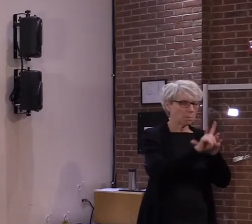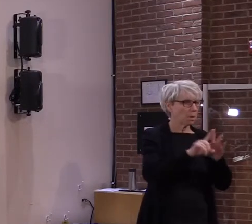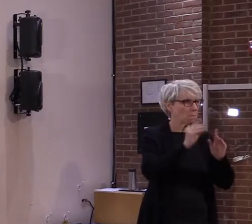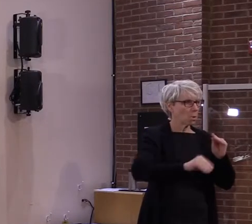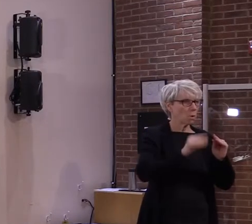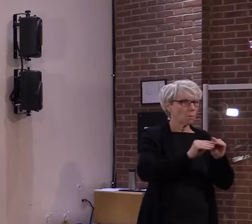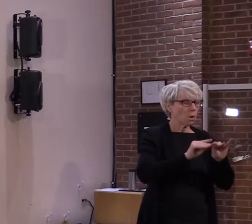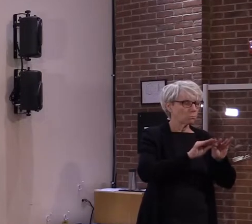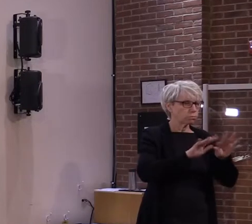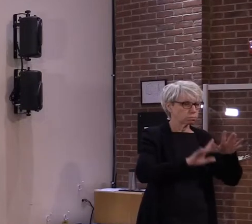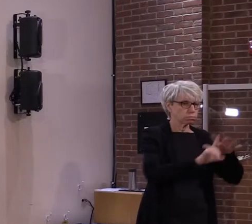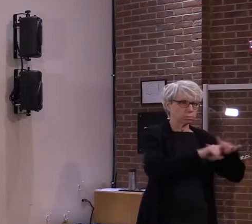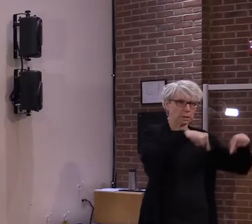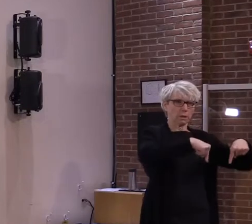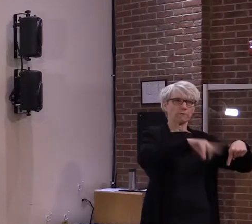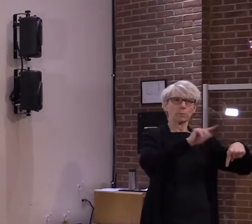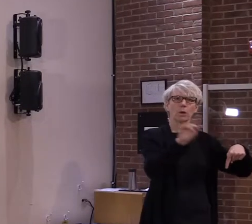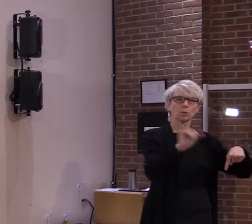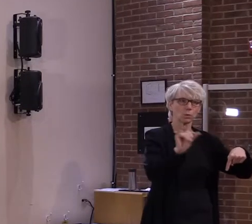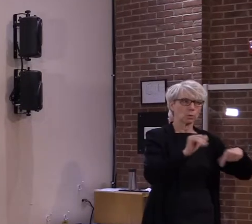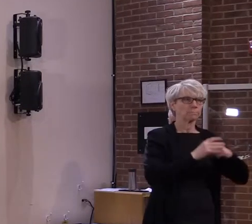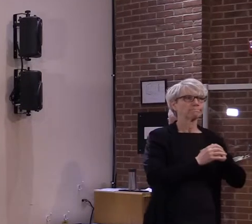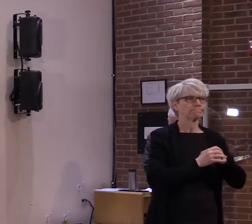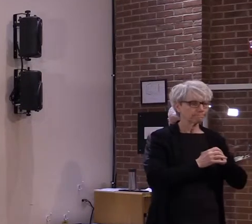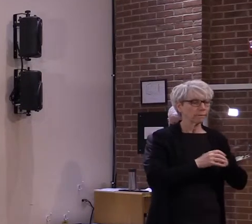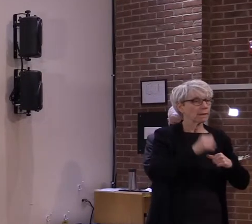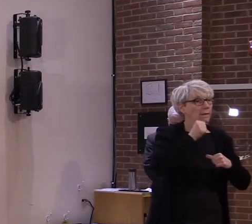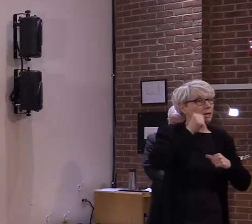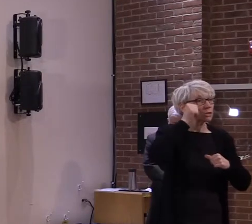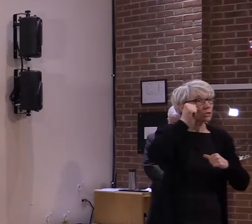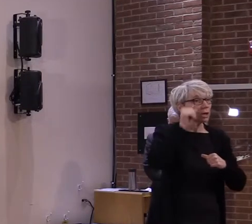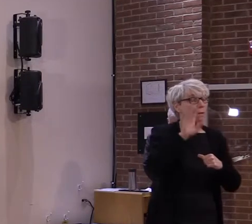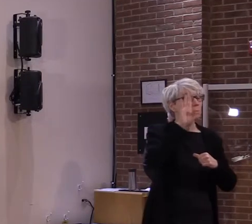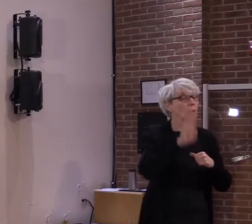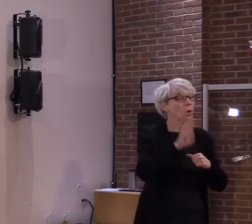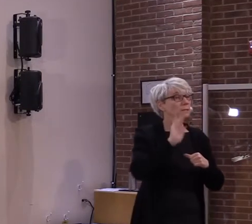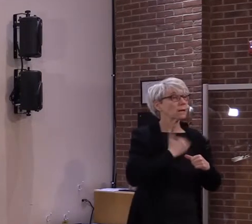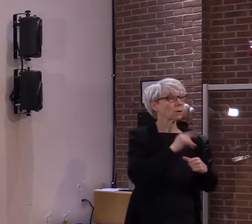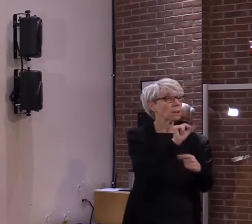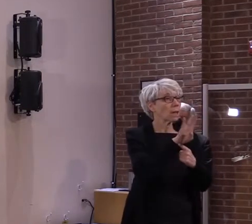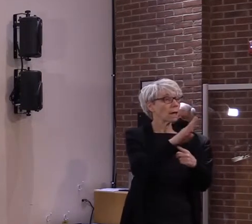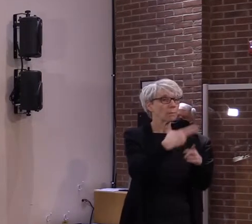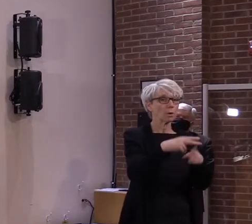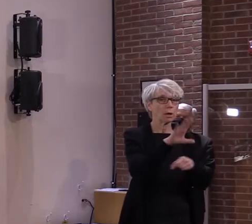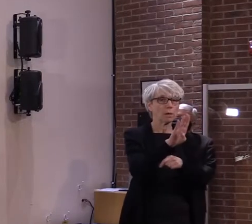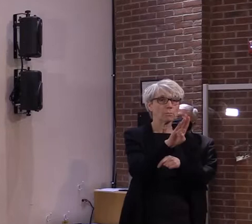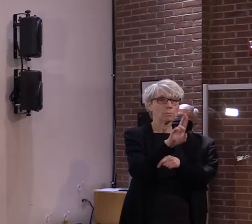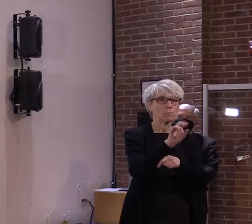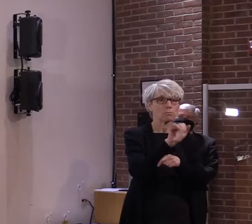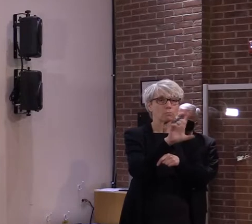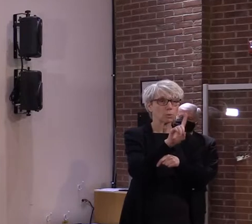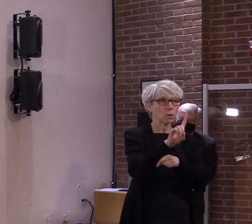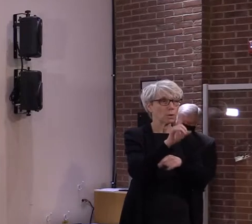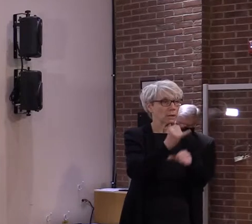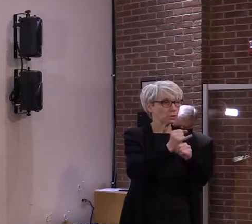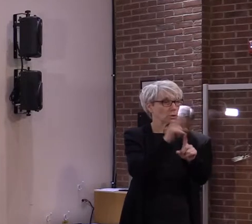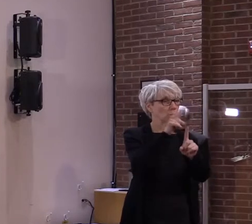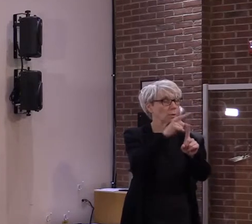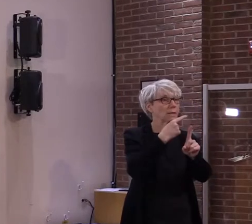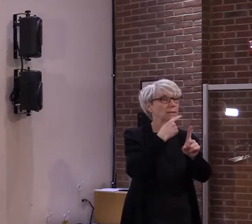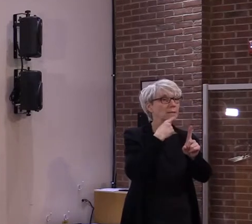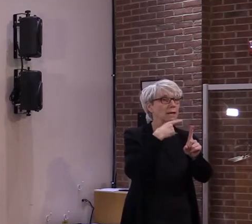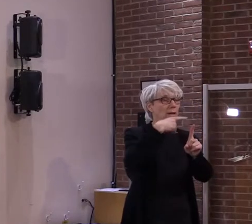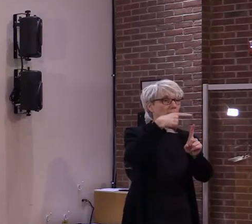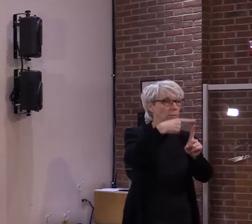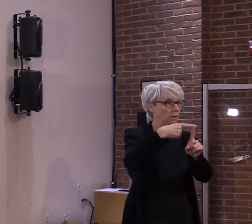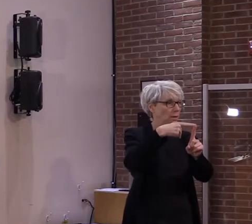cases. Yesterday, the Broad Institute in Boston informed us that the P1 variant was found